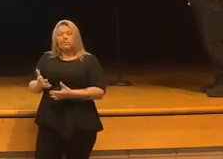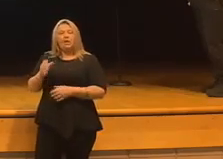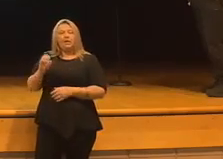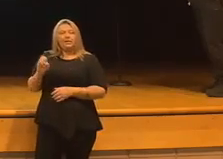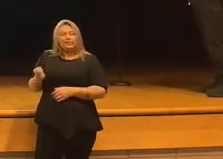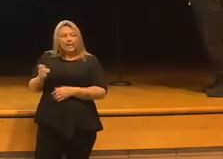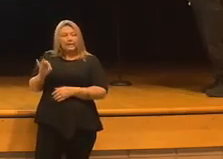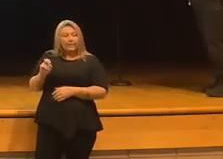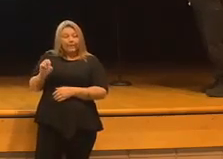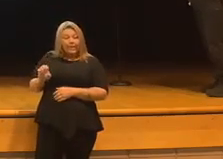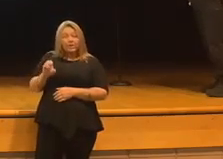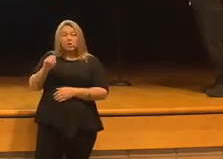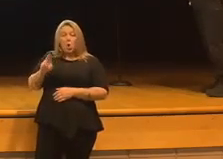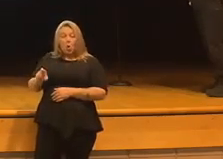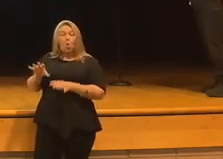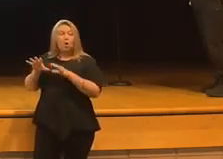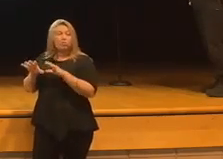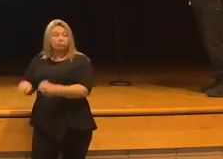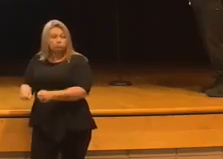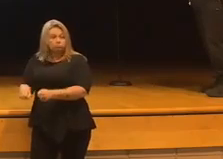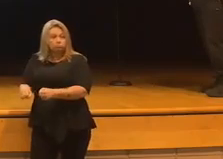and includes sextortion.